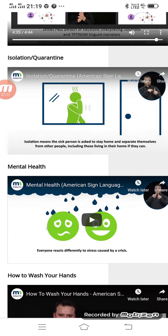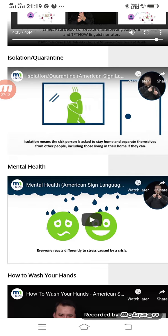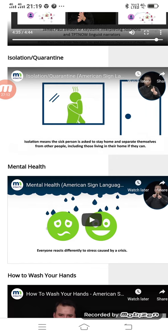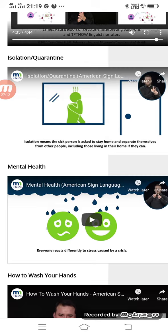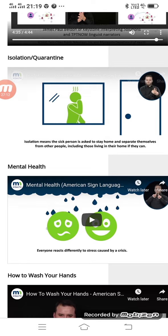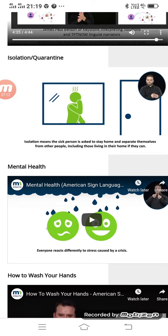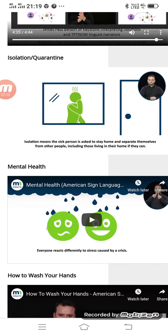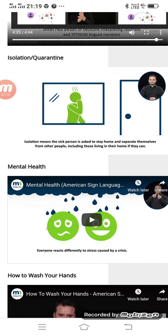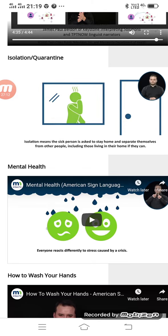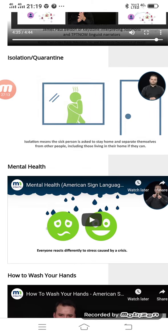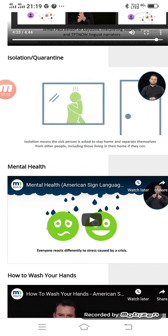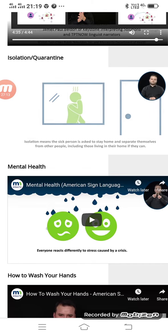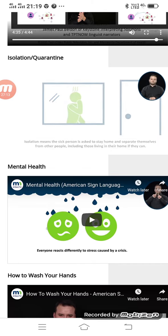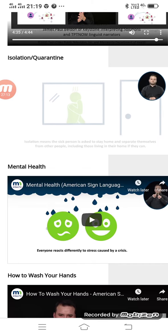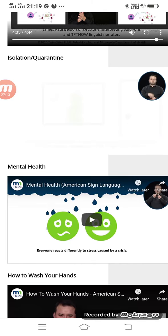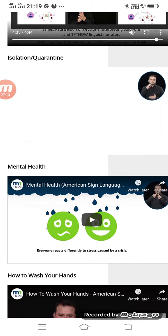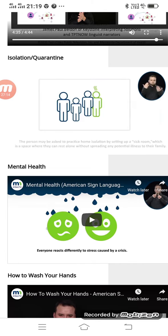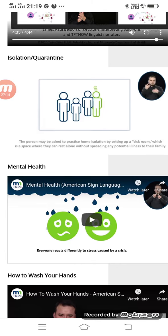can.